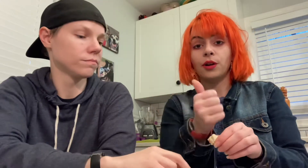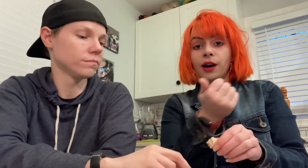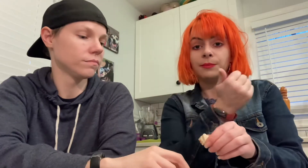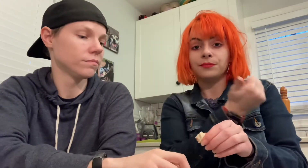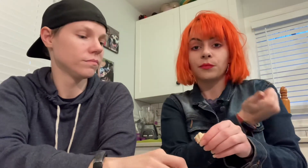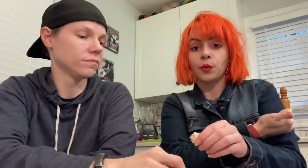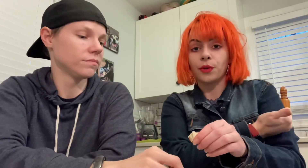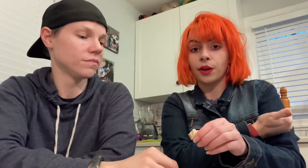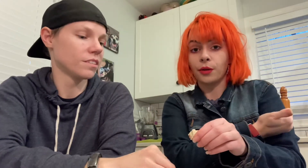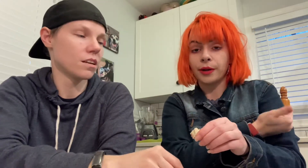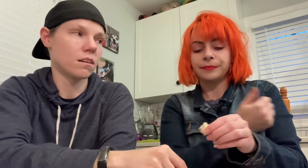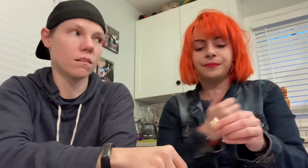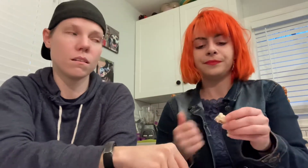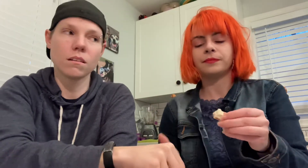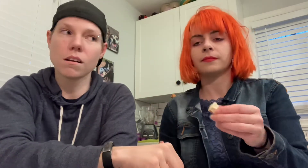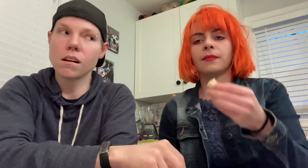everything with Coke.